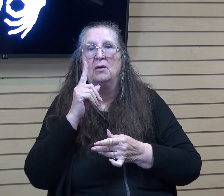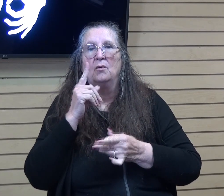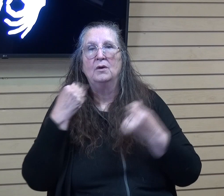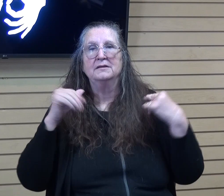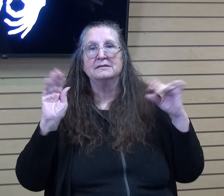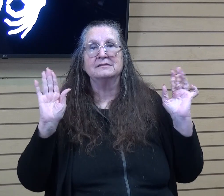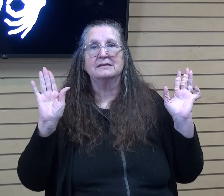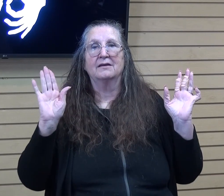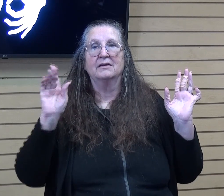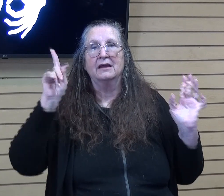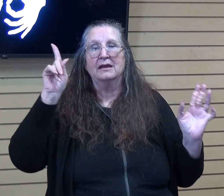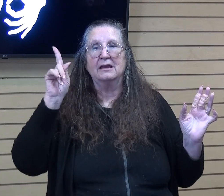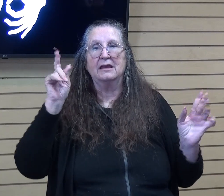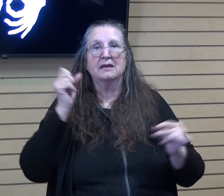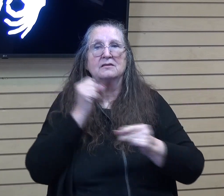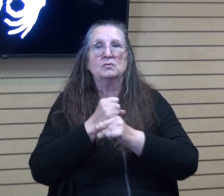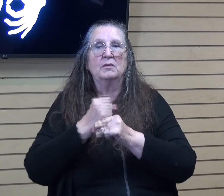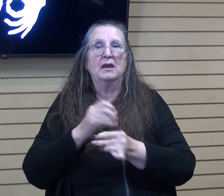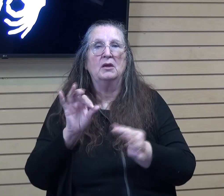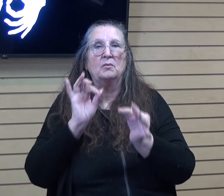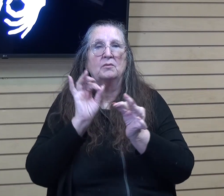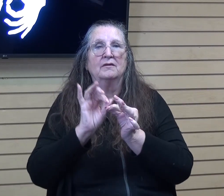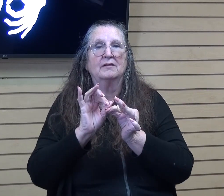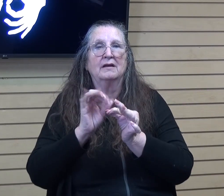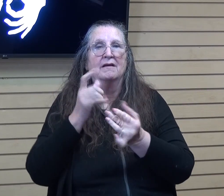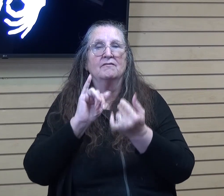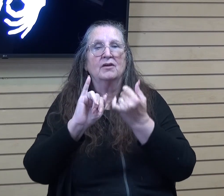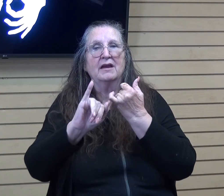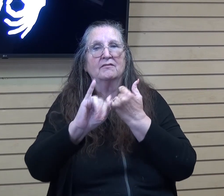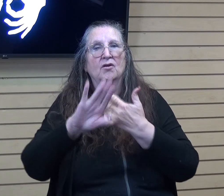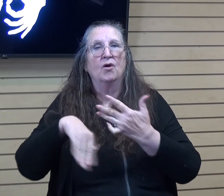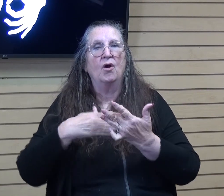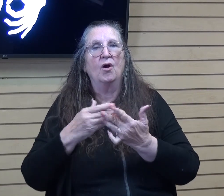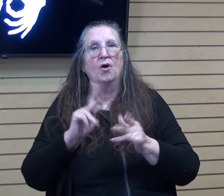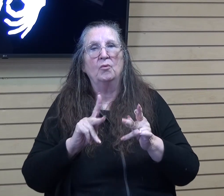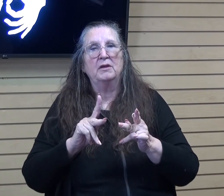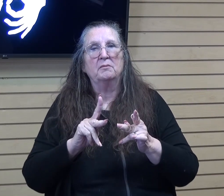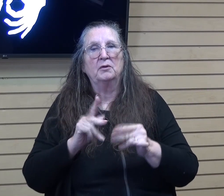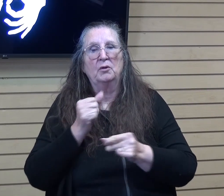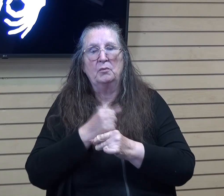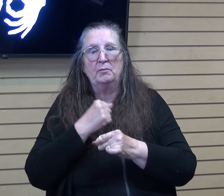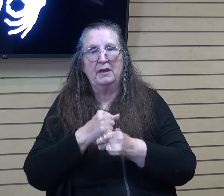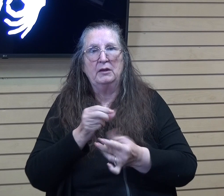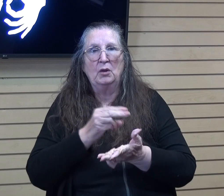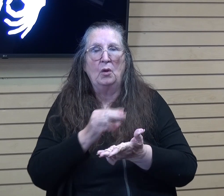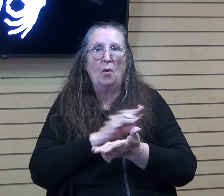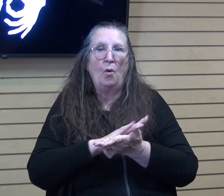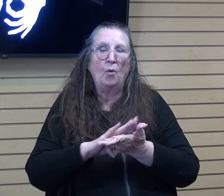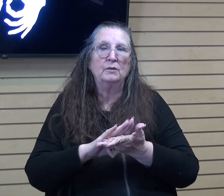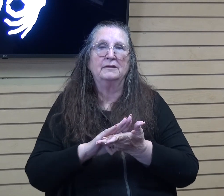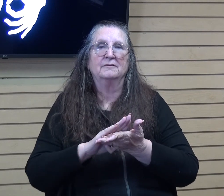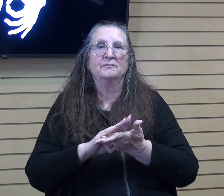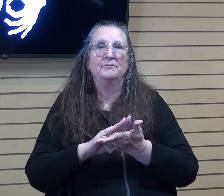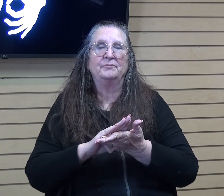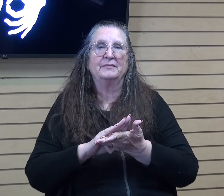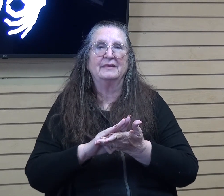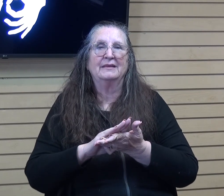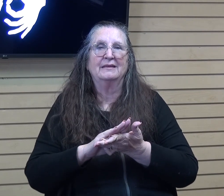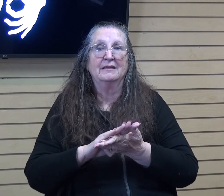sacrifice, he has made perfect forever those who are being made holy. And so it's true that